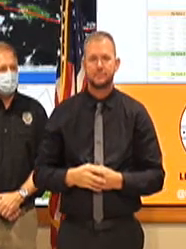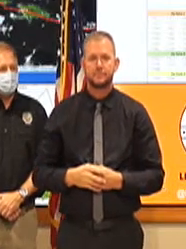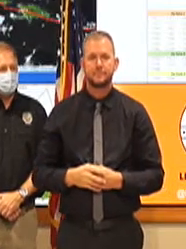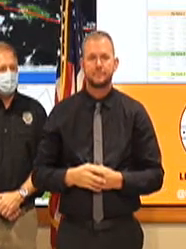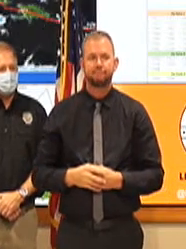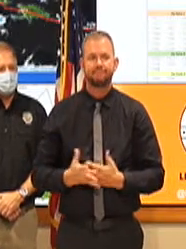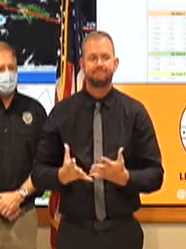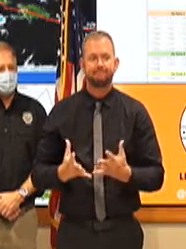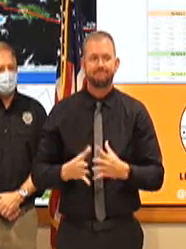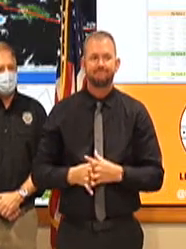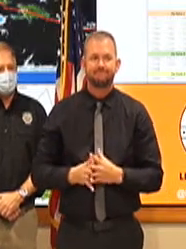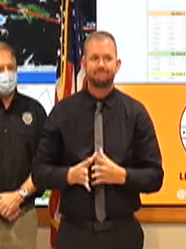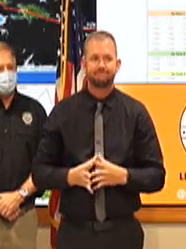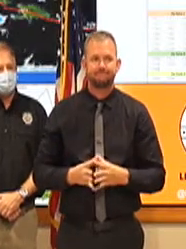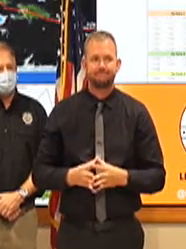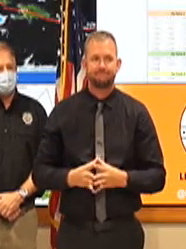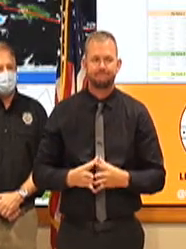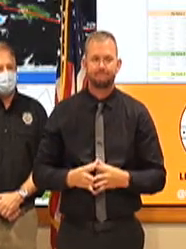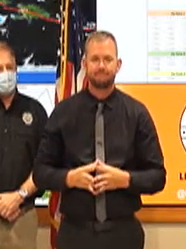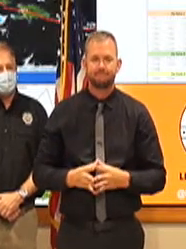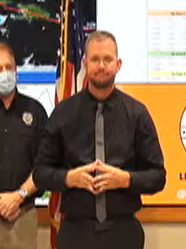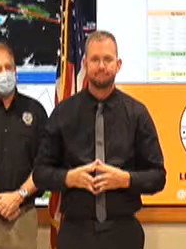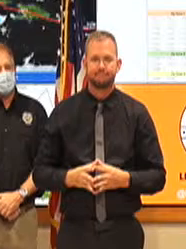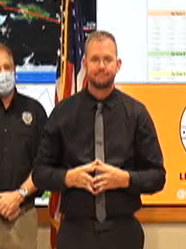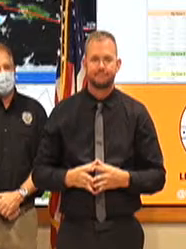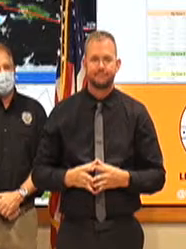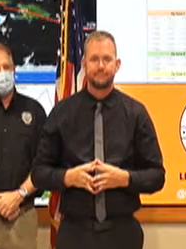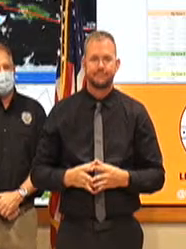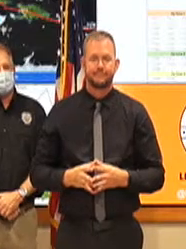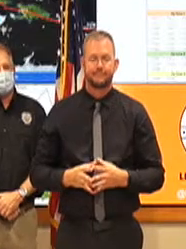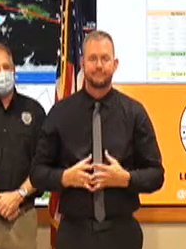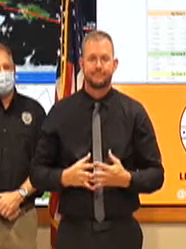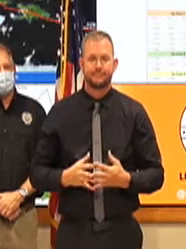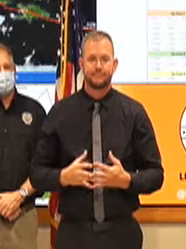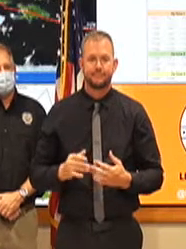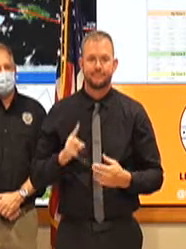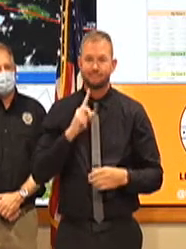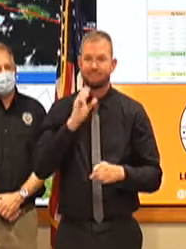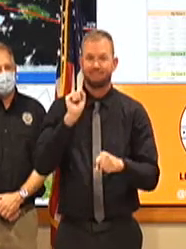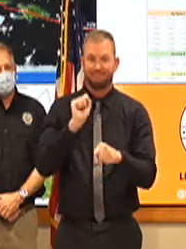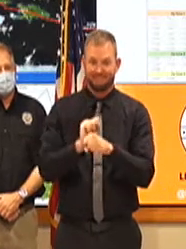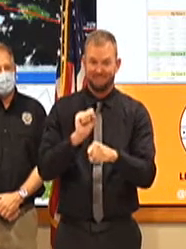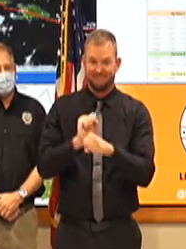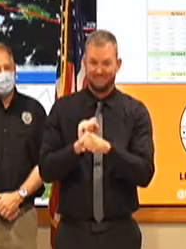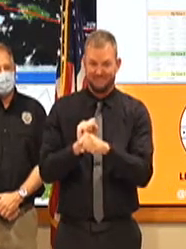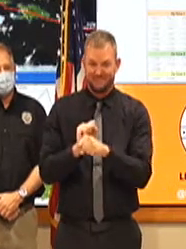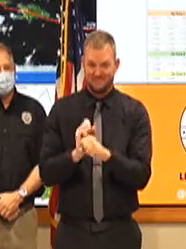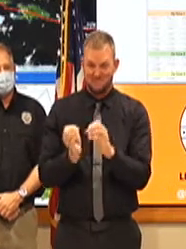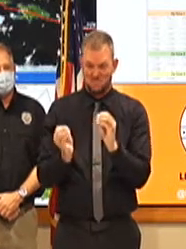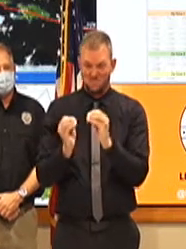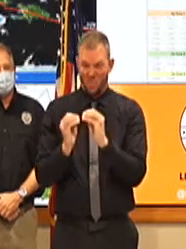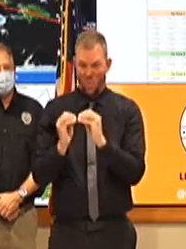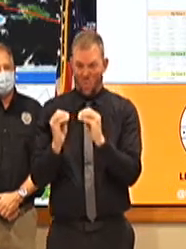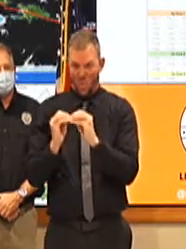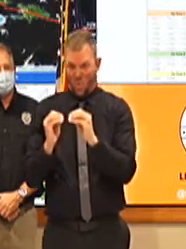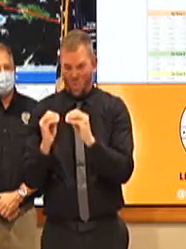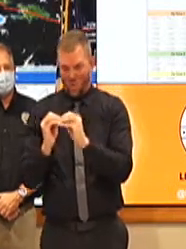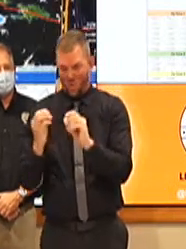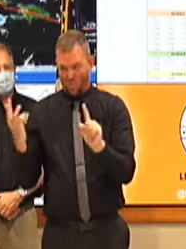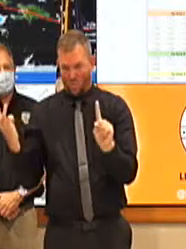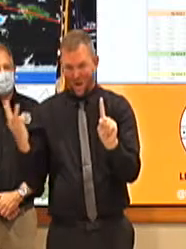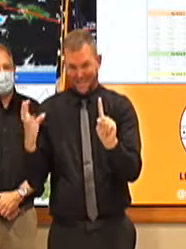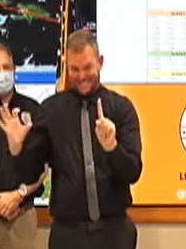because at this point in time, if it veers further to the west and becomes more of a direct hit